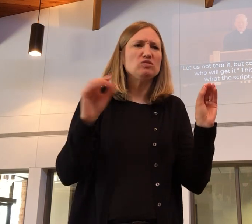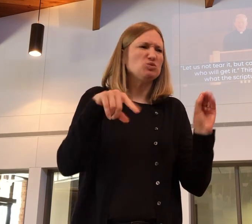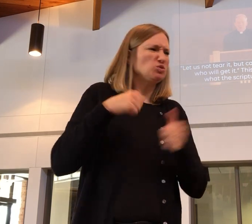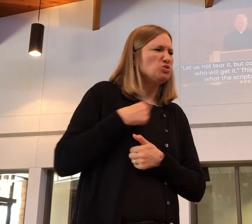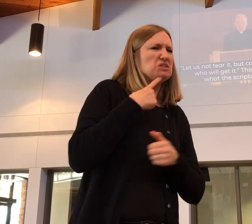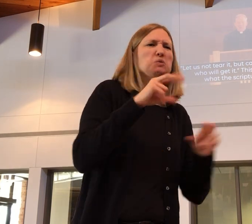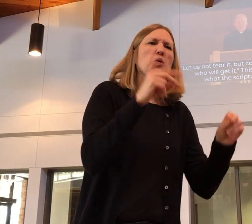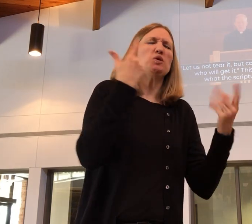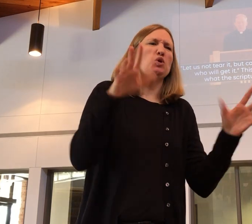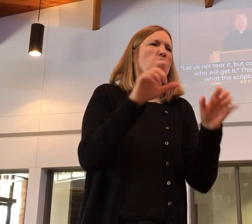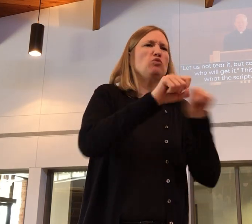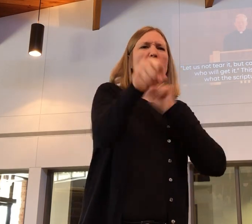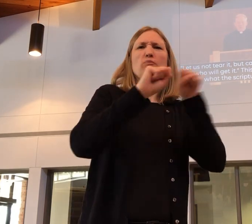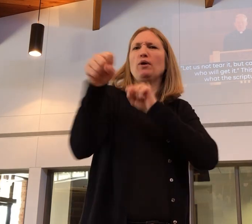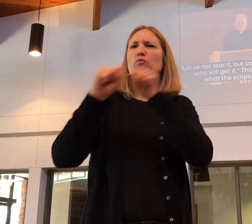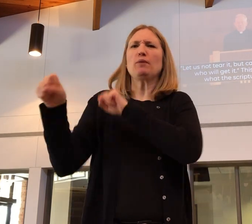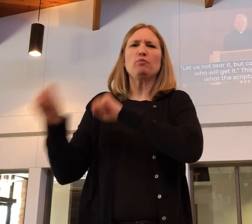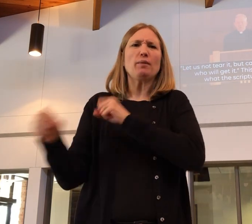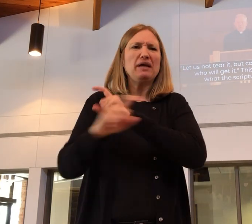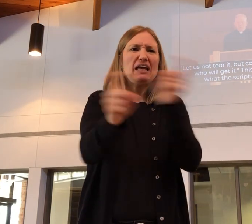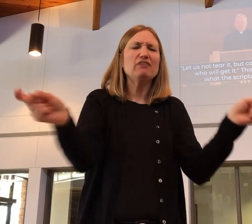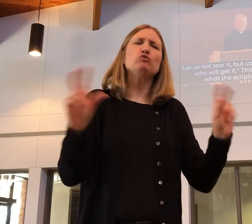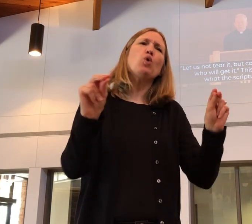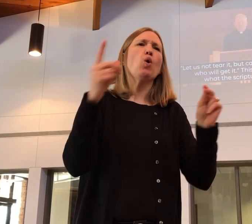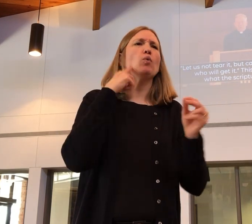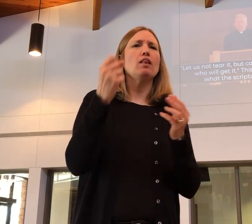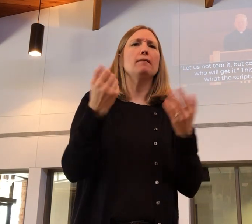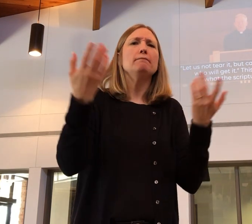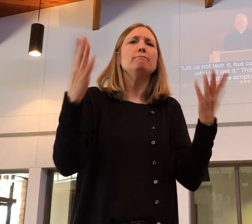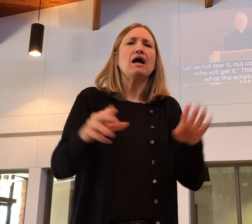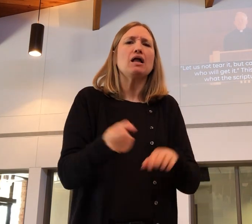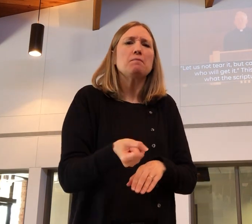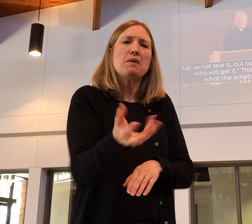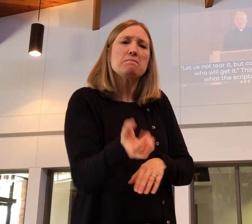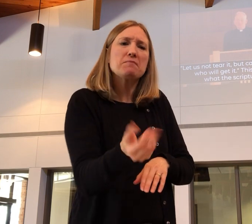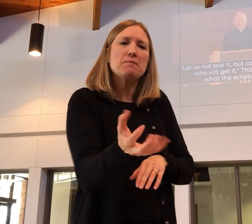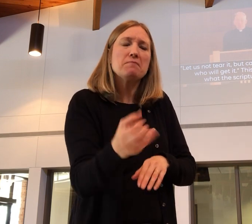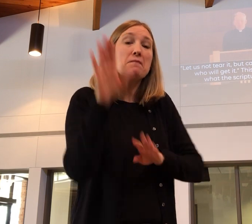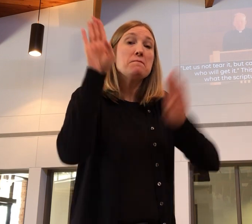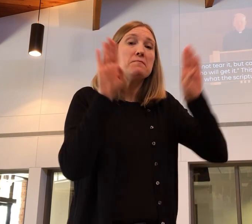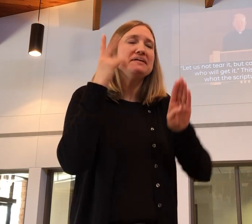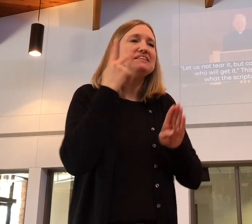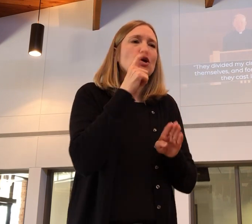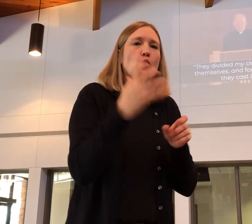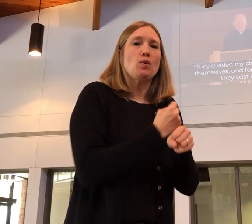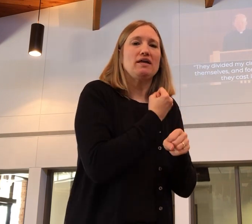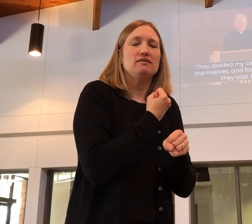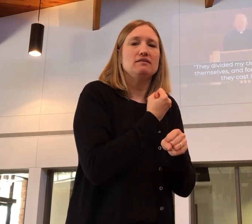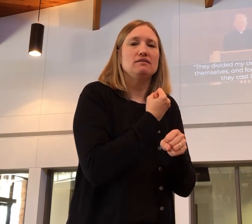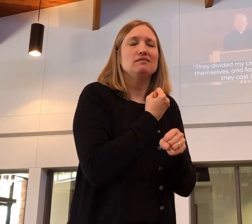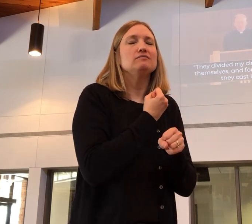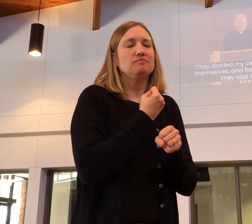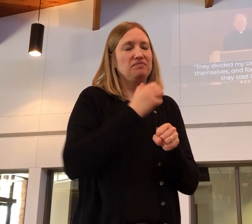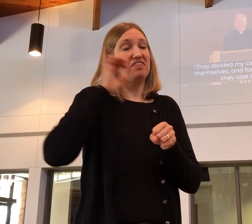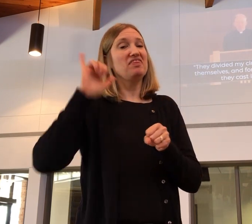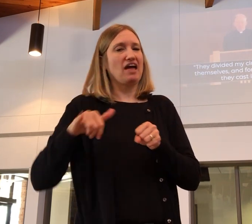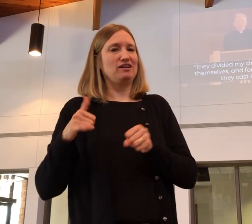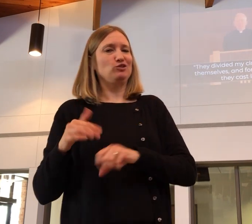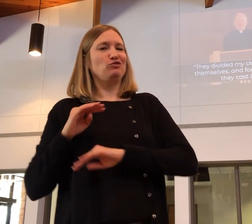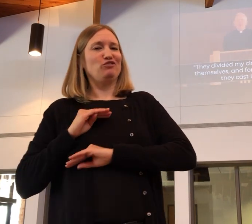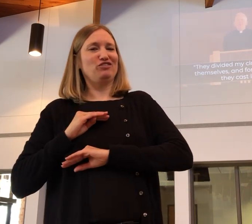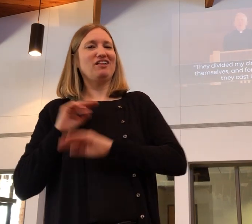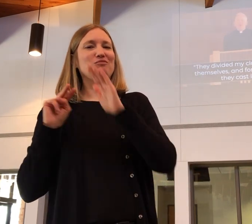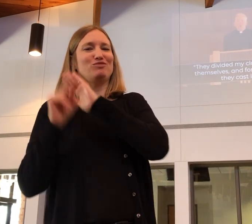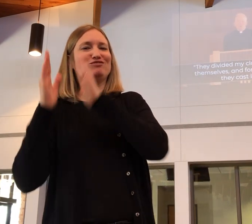it, but cast lots for it to see who'll get it." This was to fulfill what the scripture says,